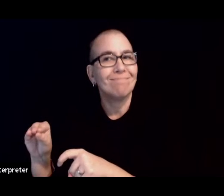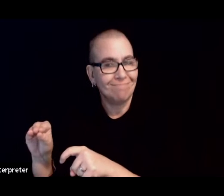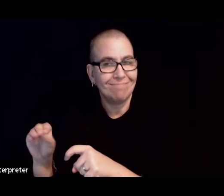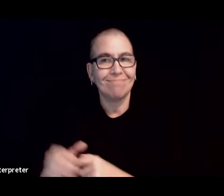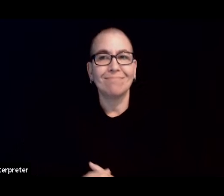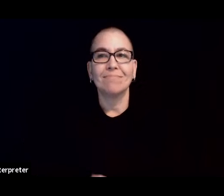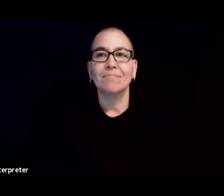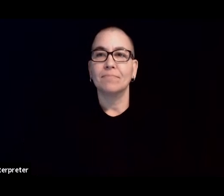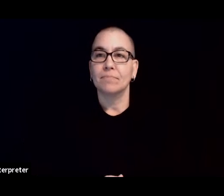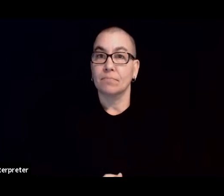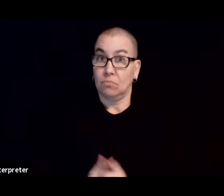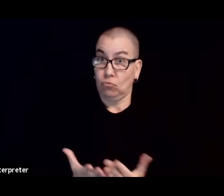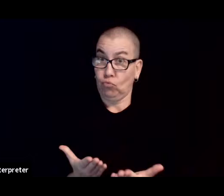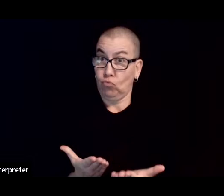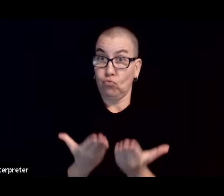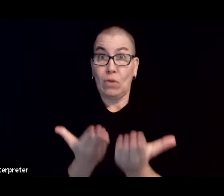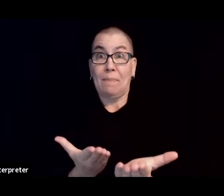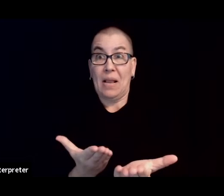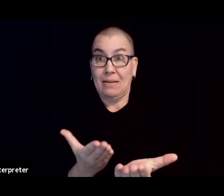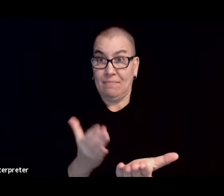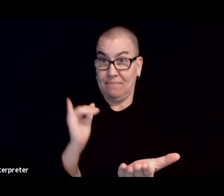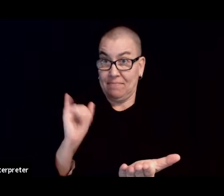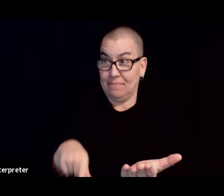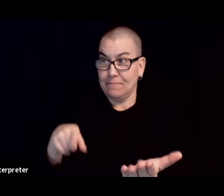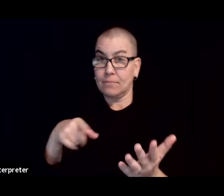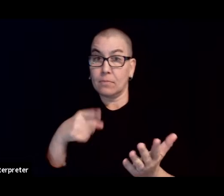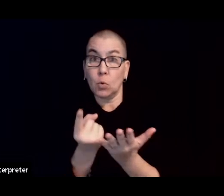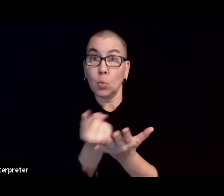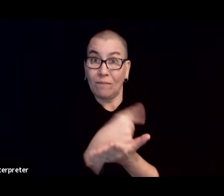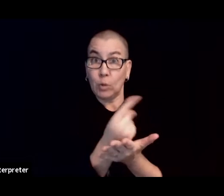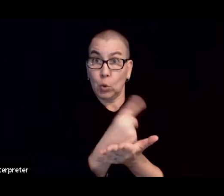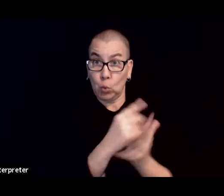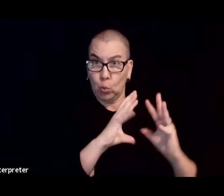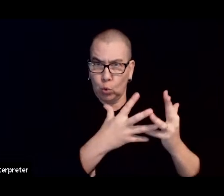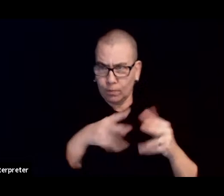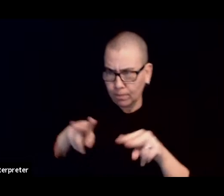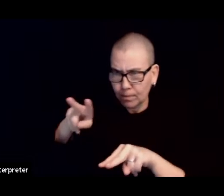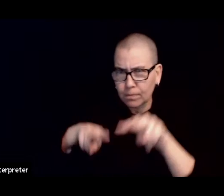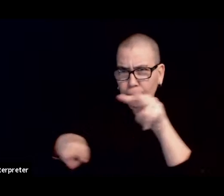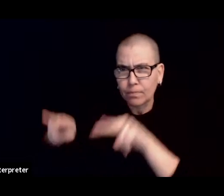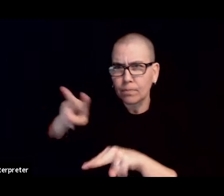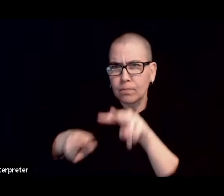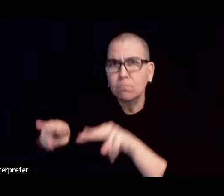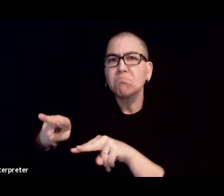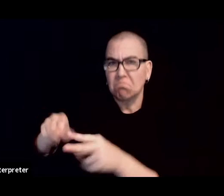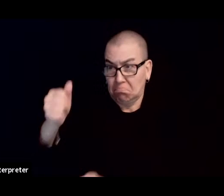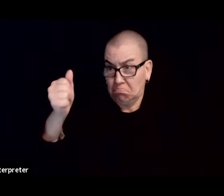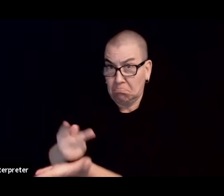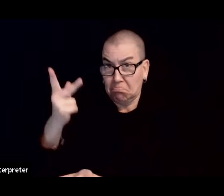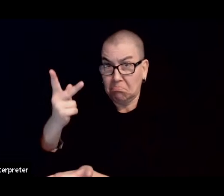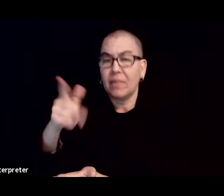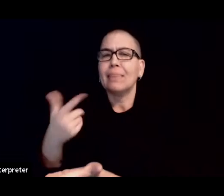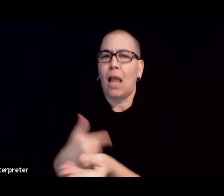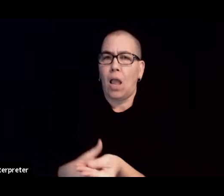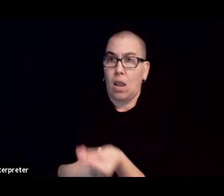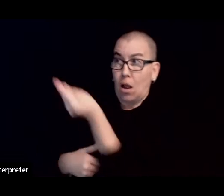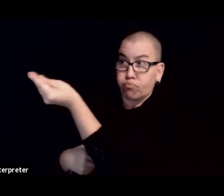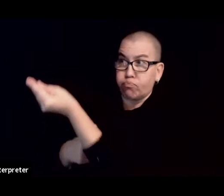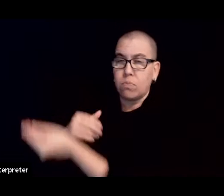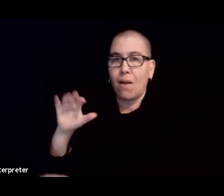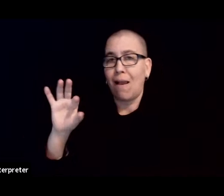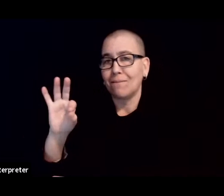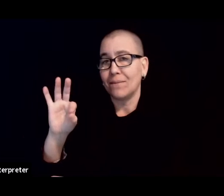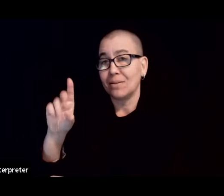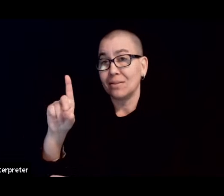said, are expected this weekend, and the EUA from the FDA should be coming out as well. And Moderna